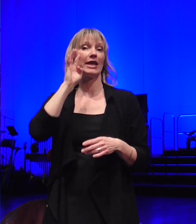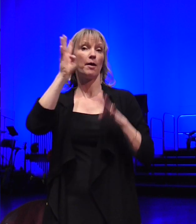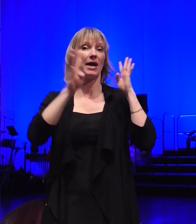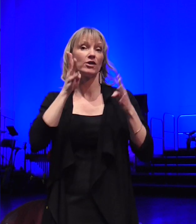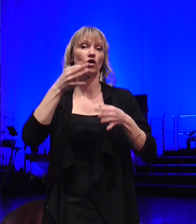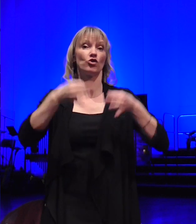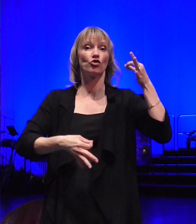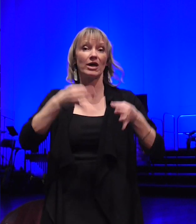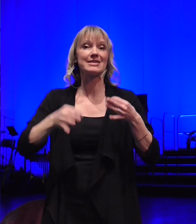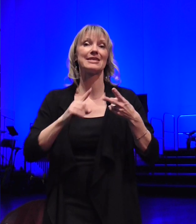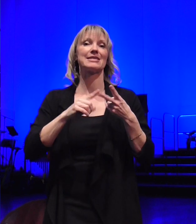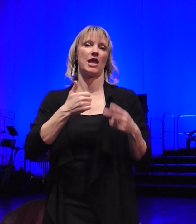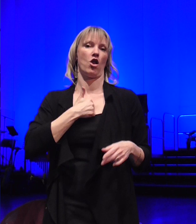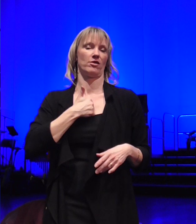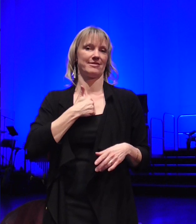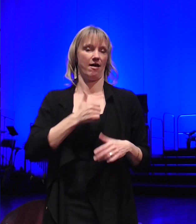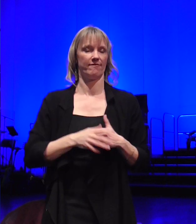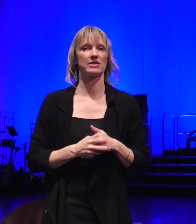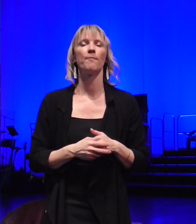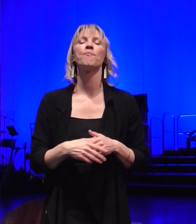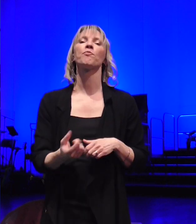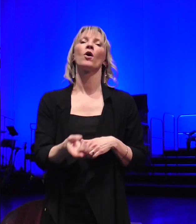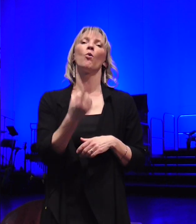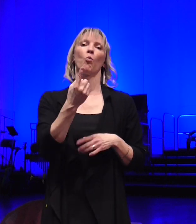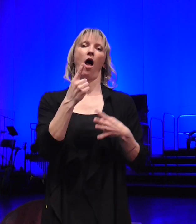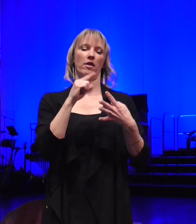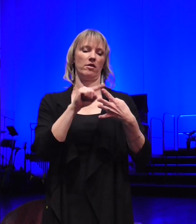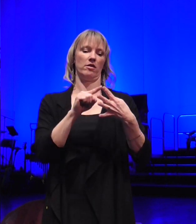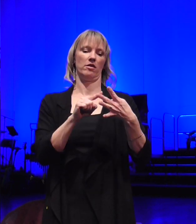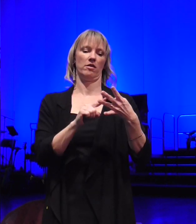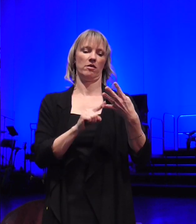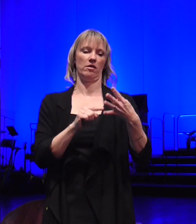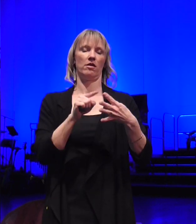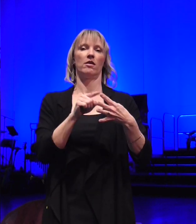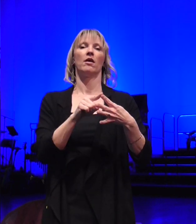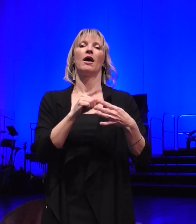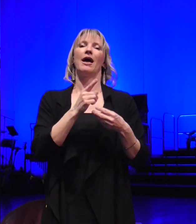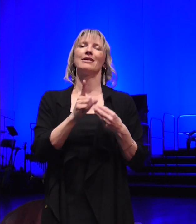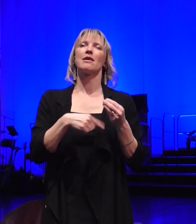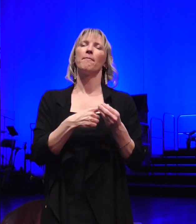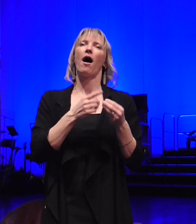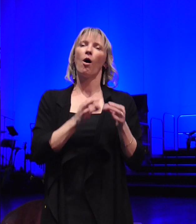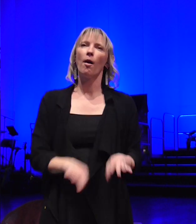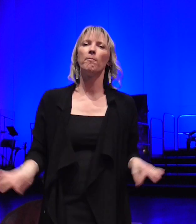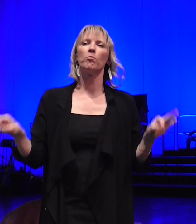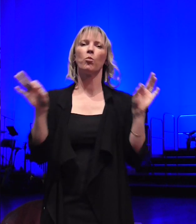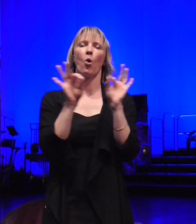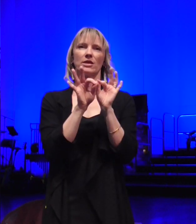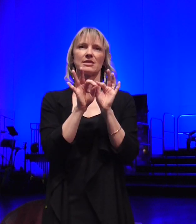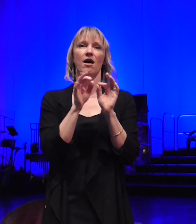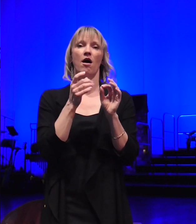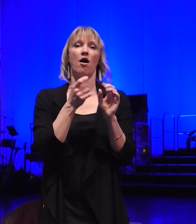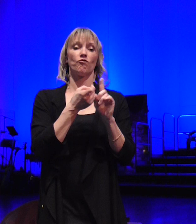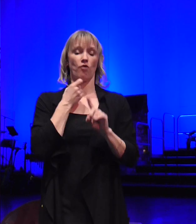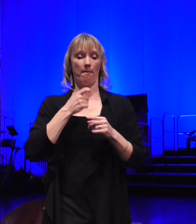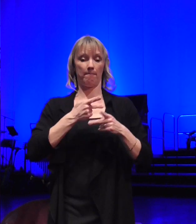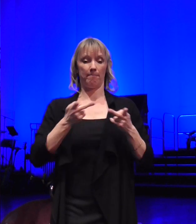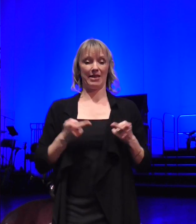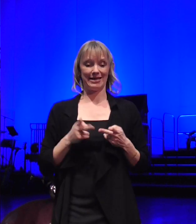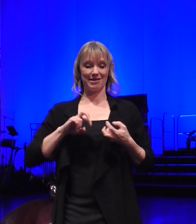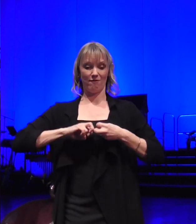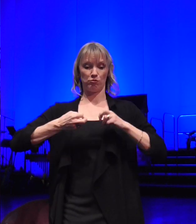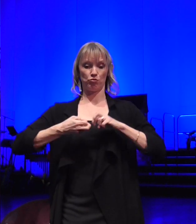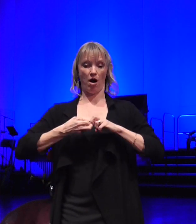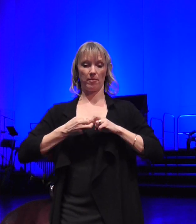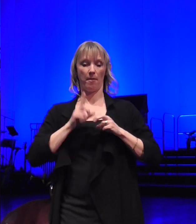Reimagining Ourselves. And one of his 4 pivots is about the importance of moving from a place of problem to a